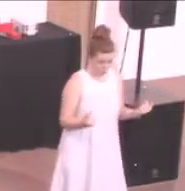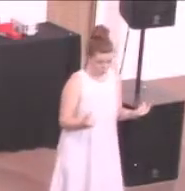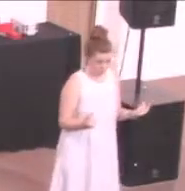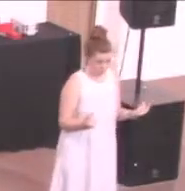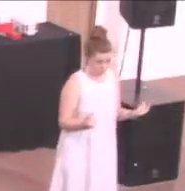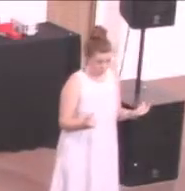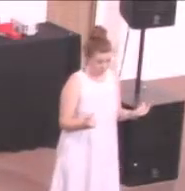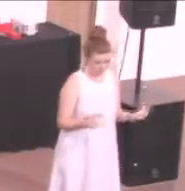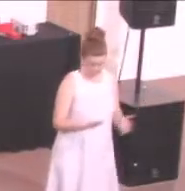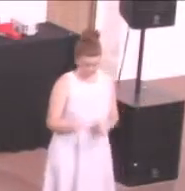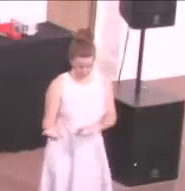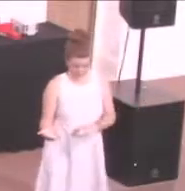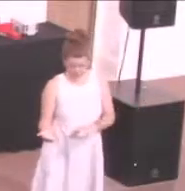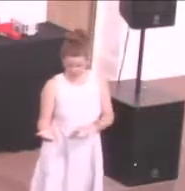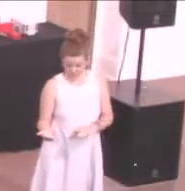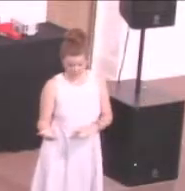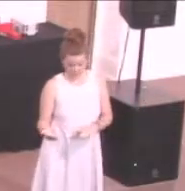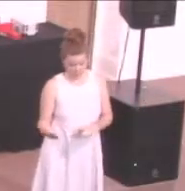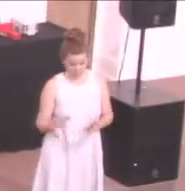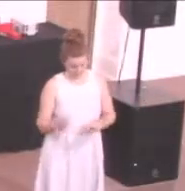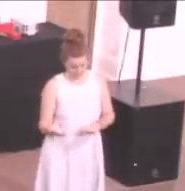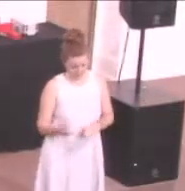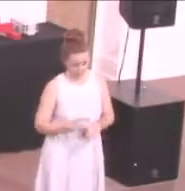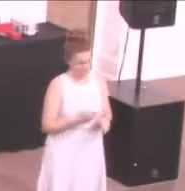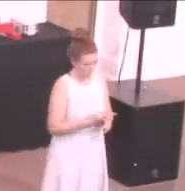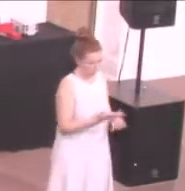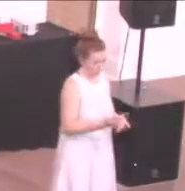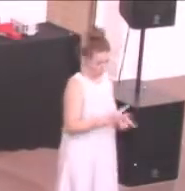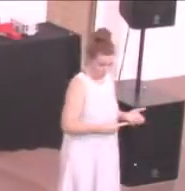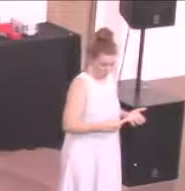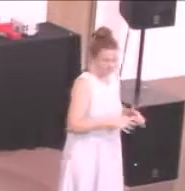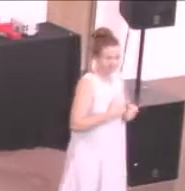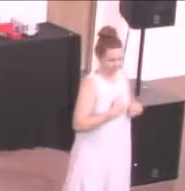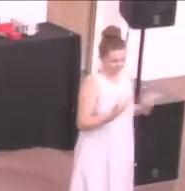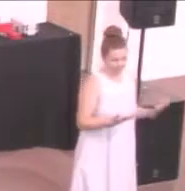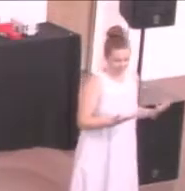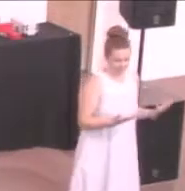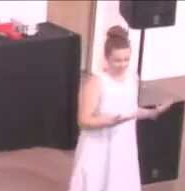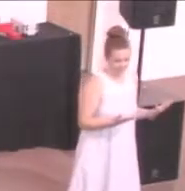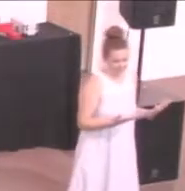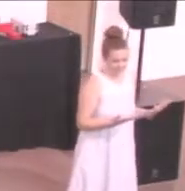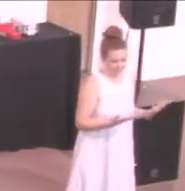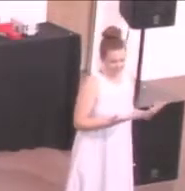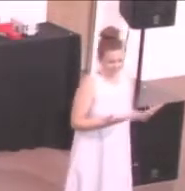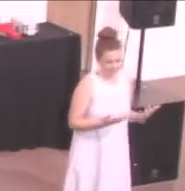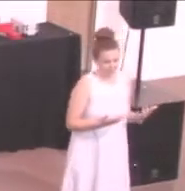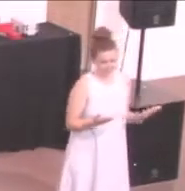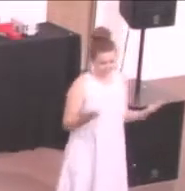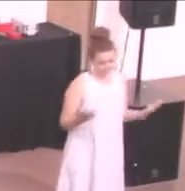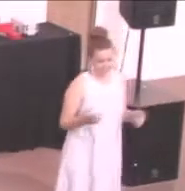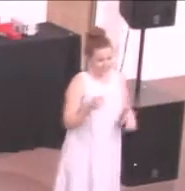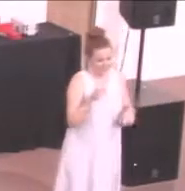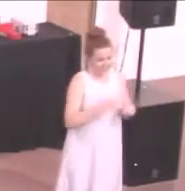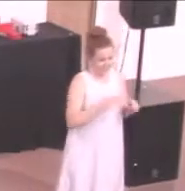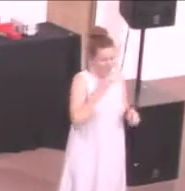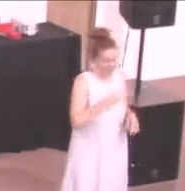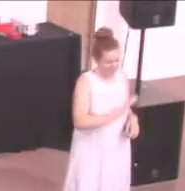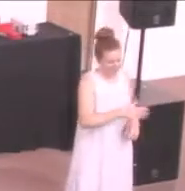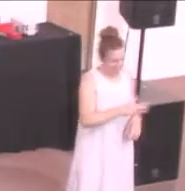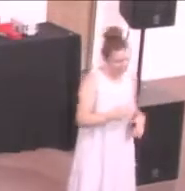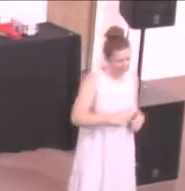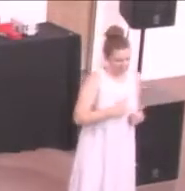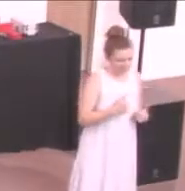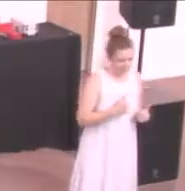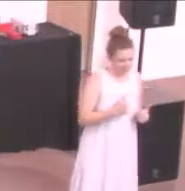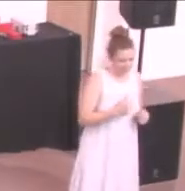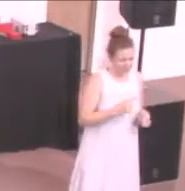Like you're dead? Help me out. You're dead or you're alive. Can't pretty much be alive. Sometimes it feels like